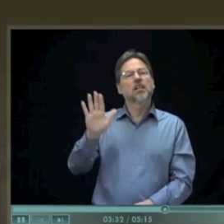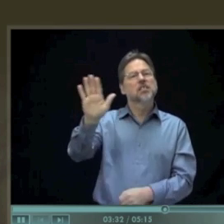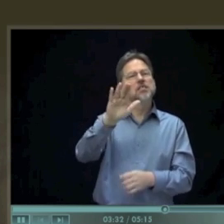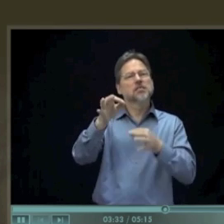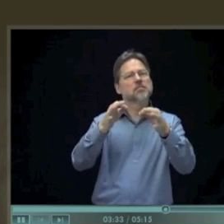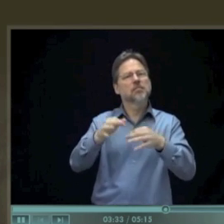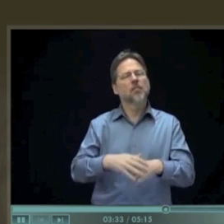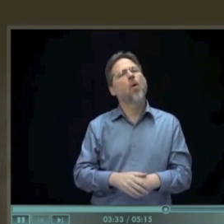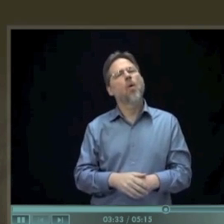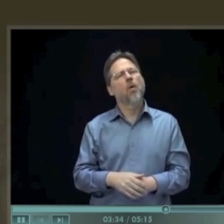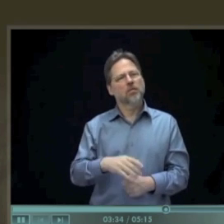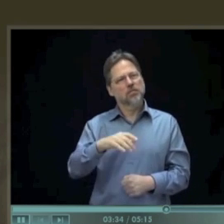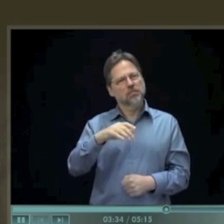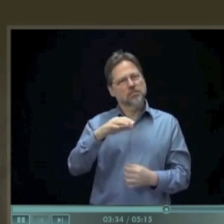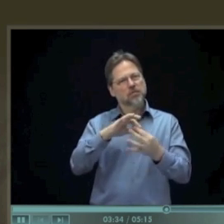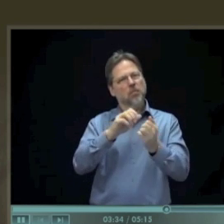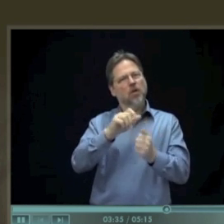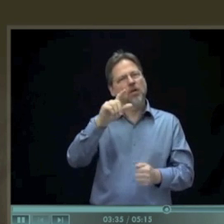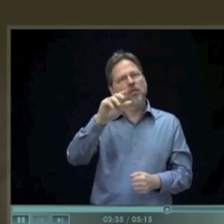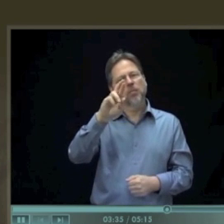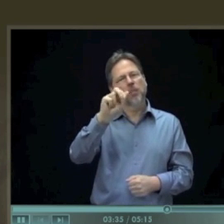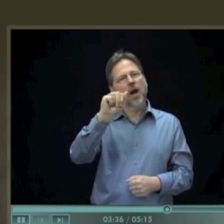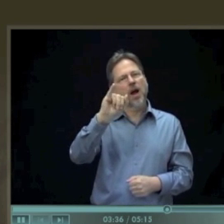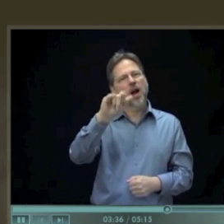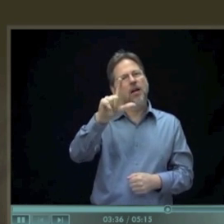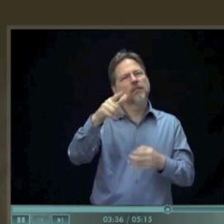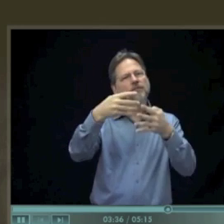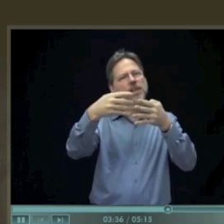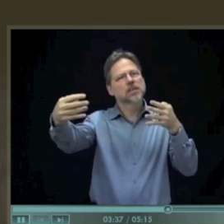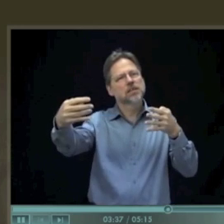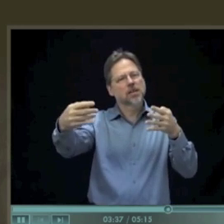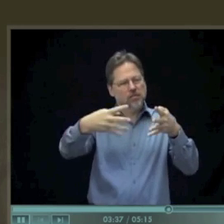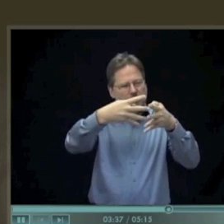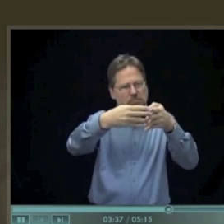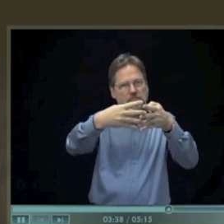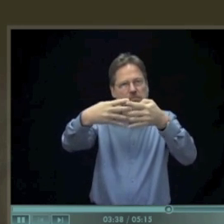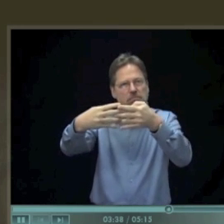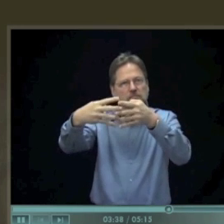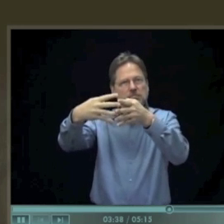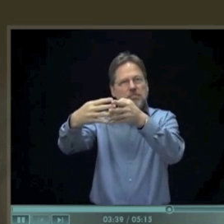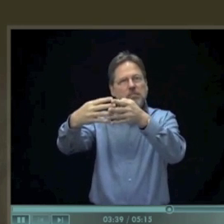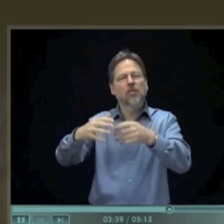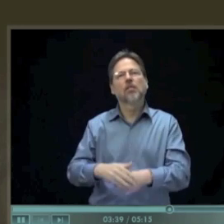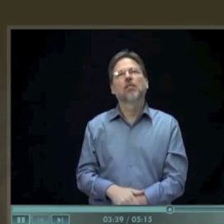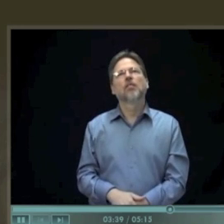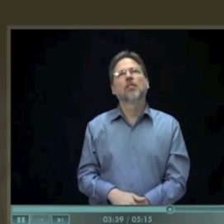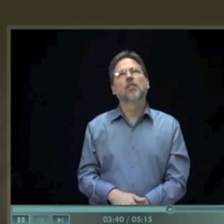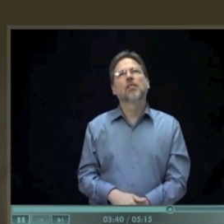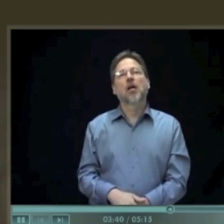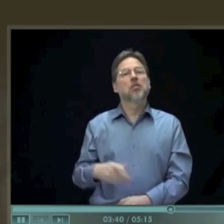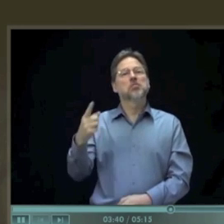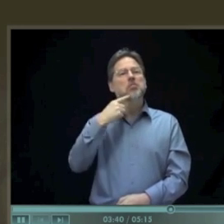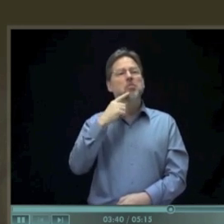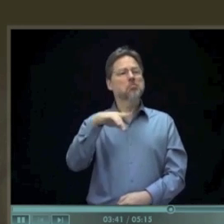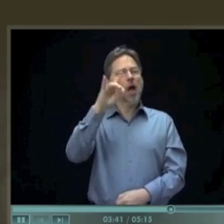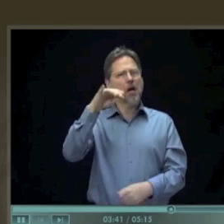have other descriptions of the sign for America. Some people say it comes from rail fences.